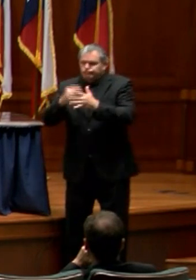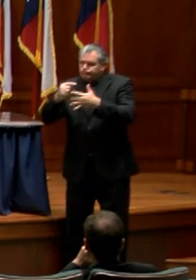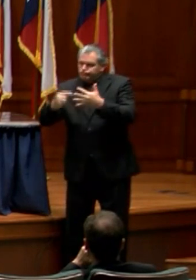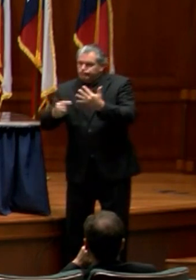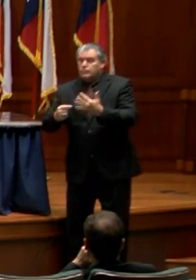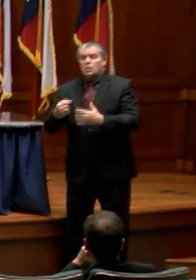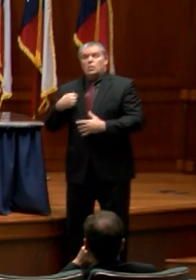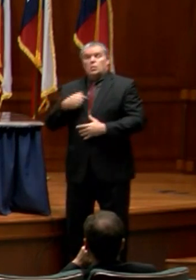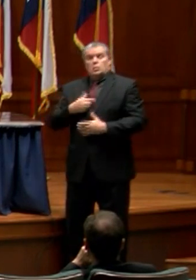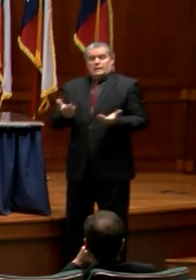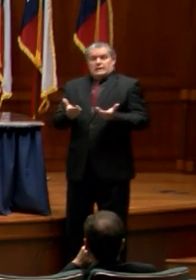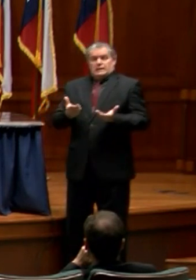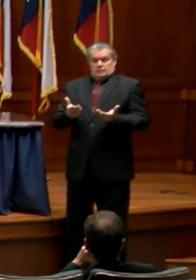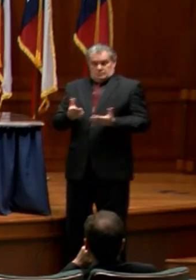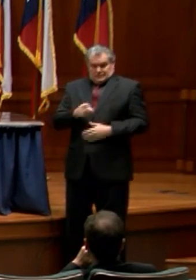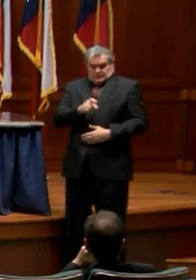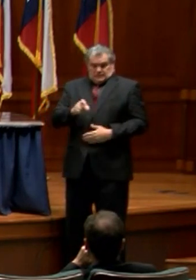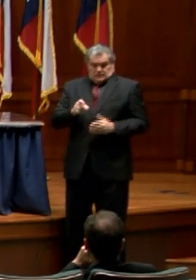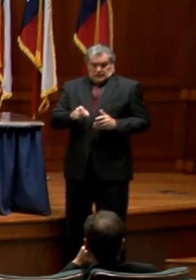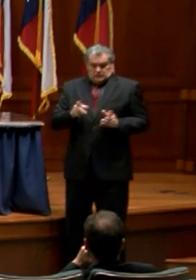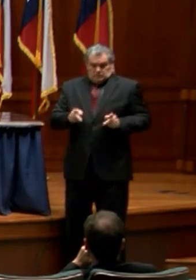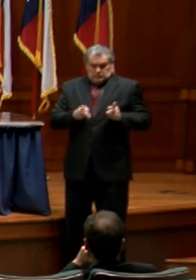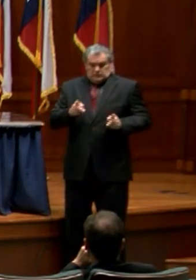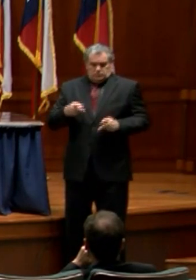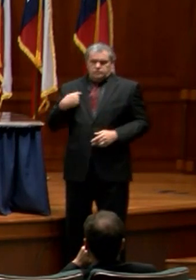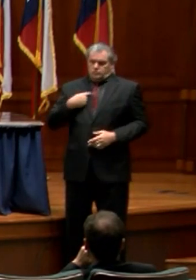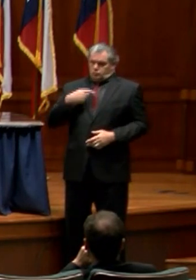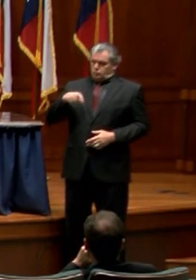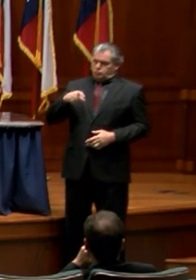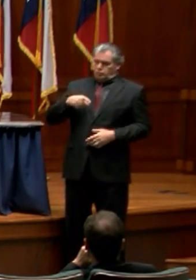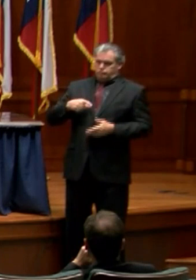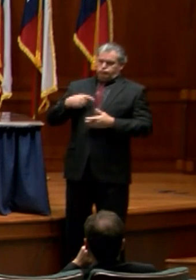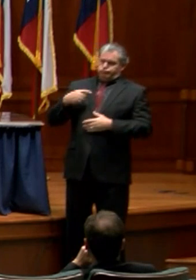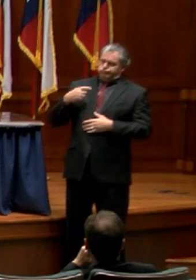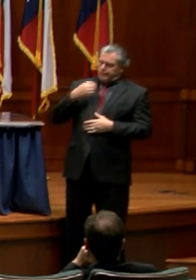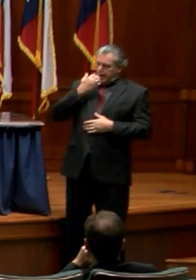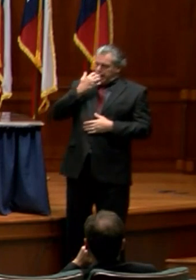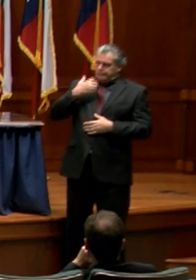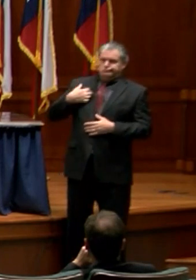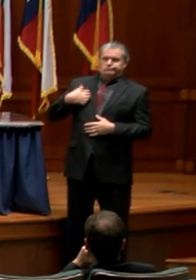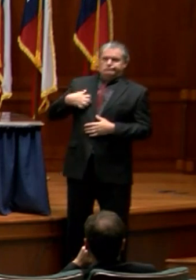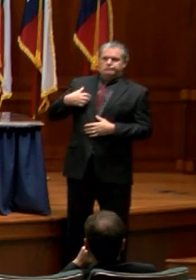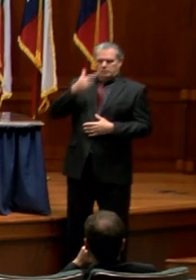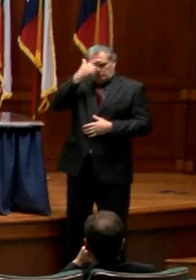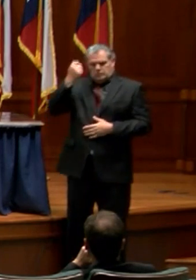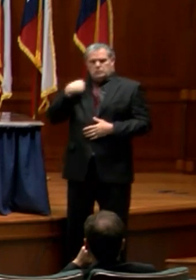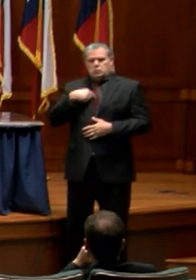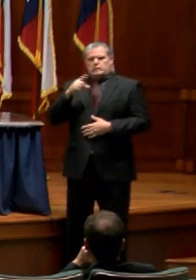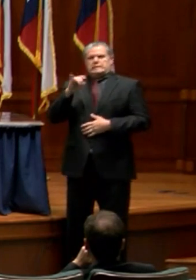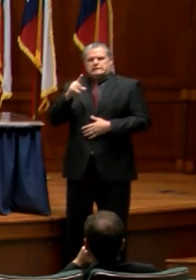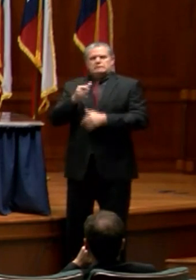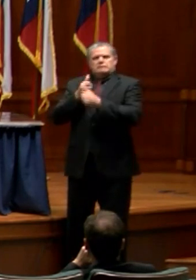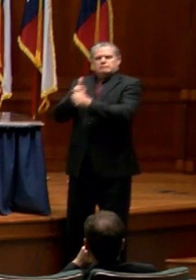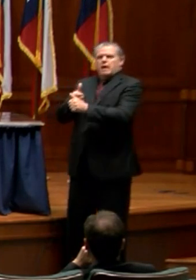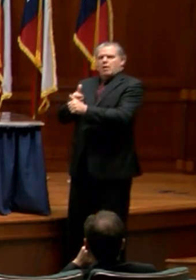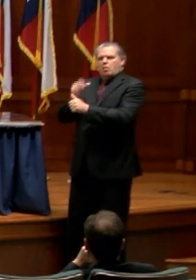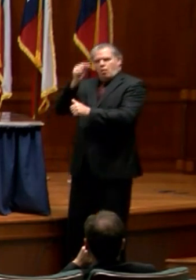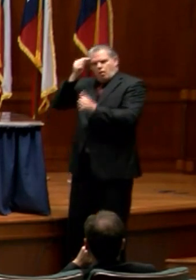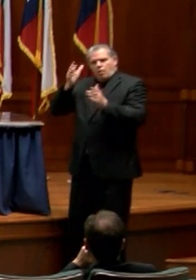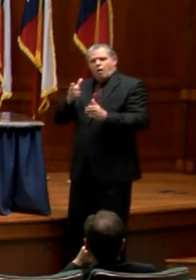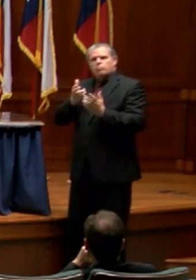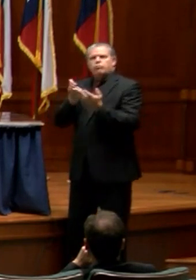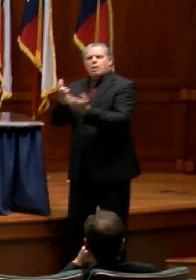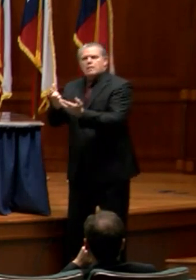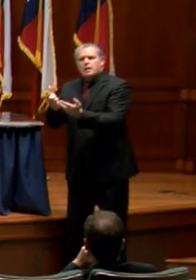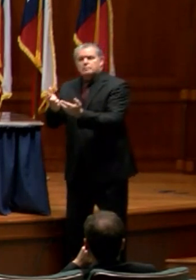we as Texans deserve a lot of credit for understanding the importance of these things and following those recommendations. They